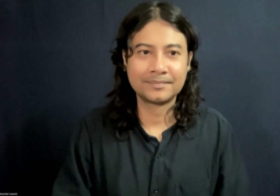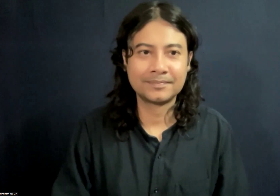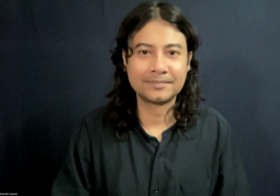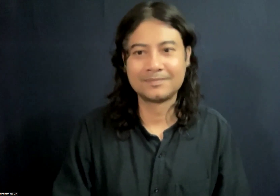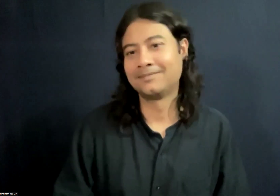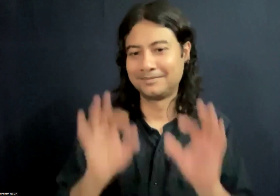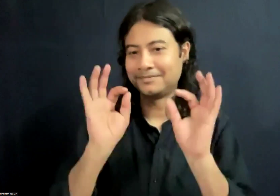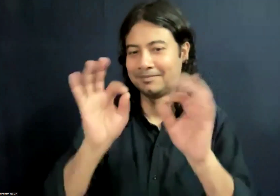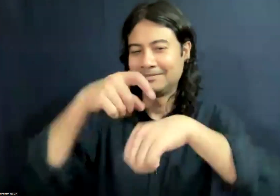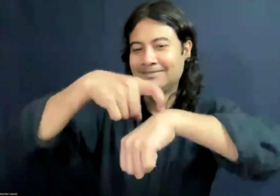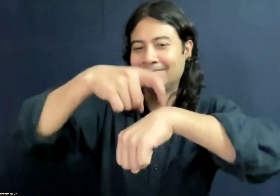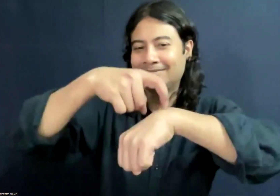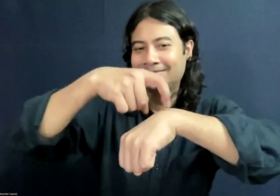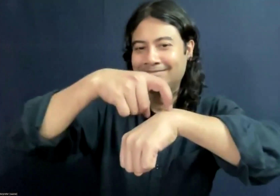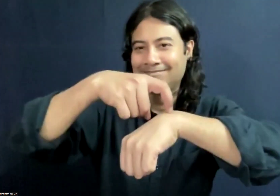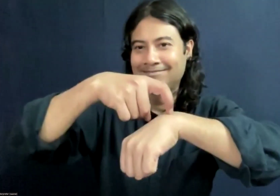Hare Krishna. I think time is up.